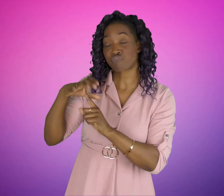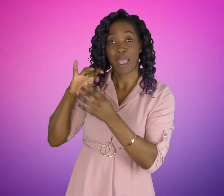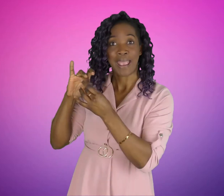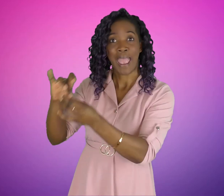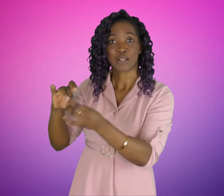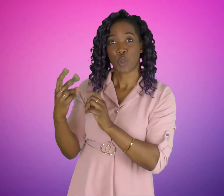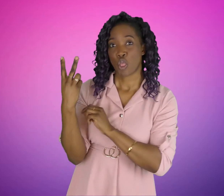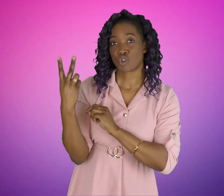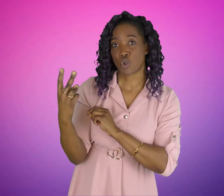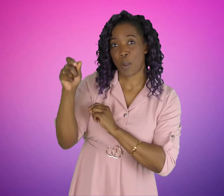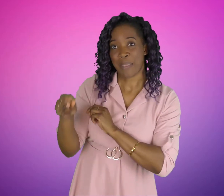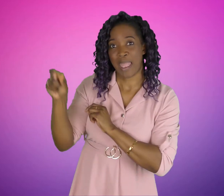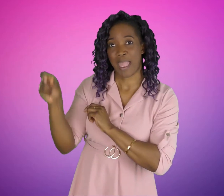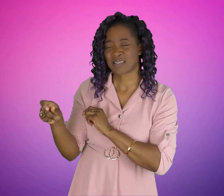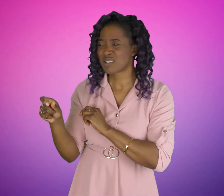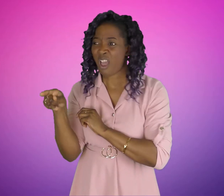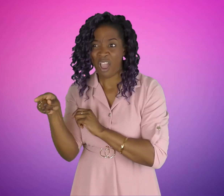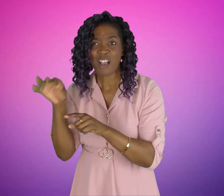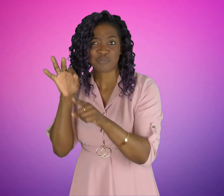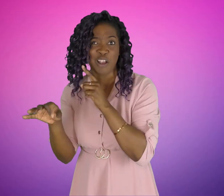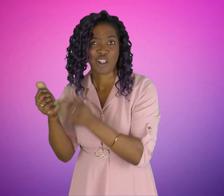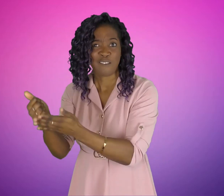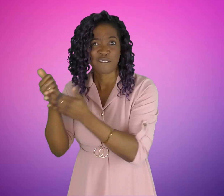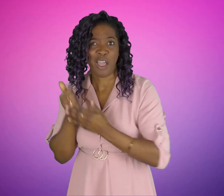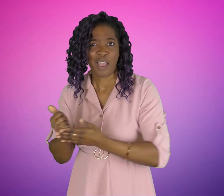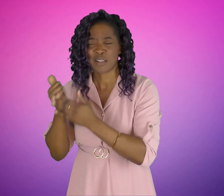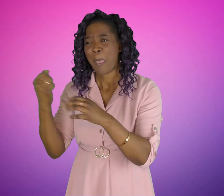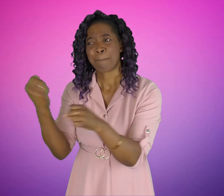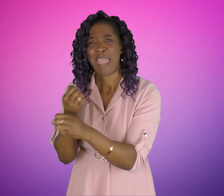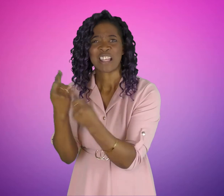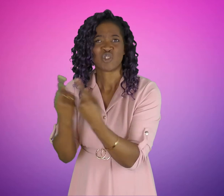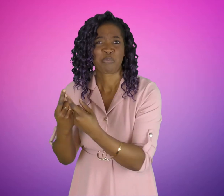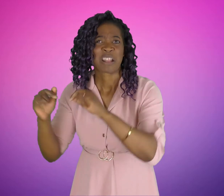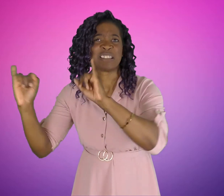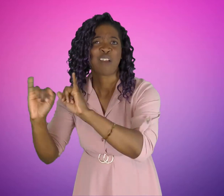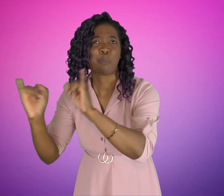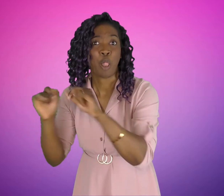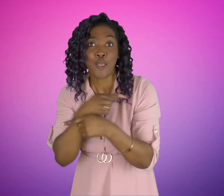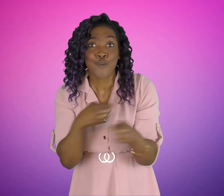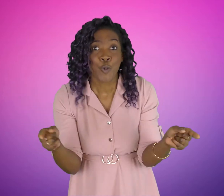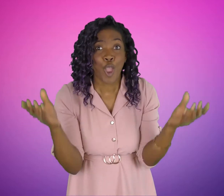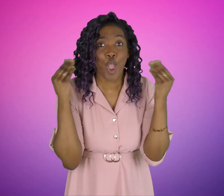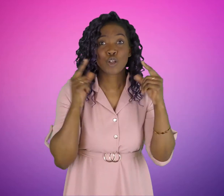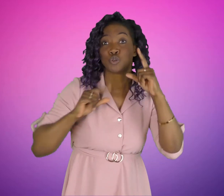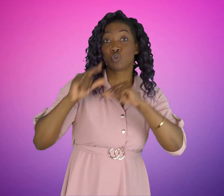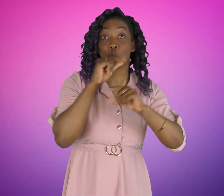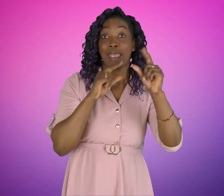pair of guys. With some specialist advisors. They're making something terrible, haven't you heard? Tweet all about it, listen up to the